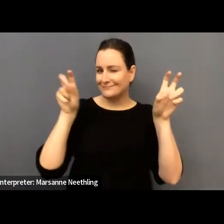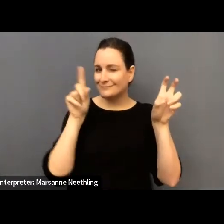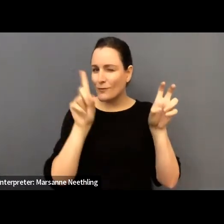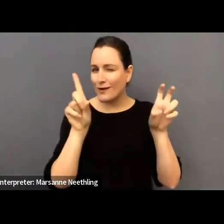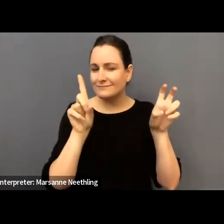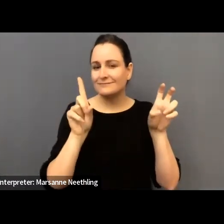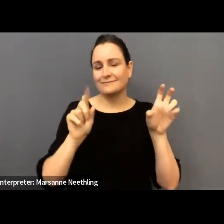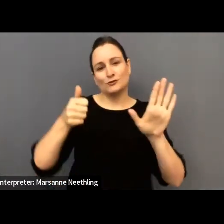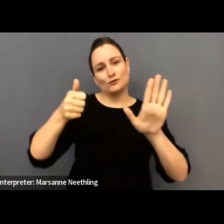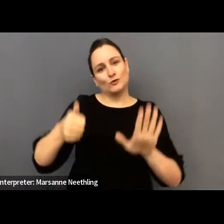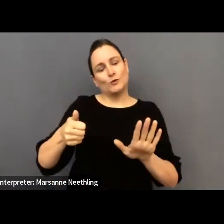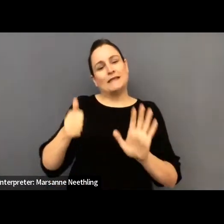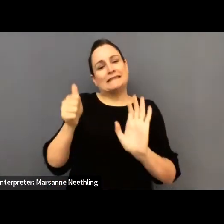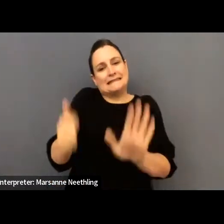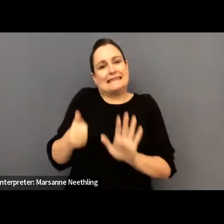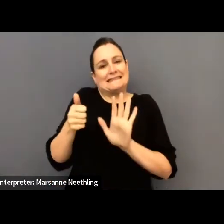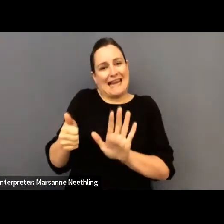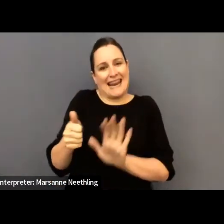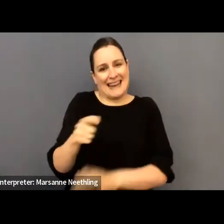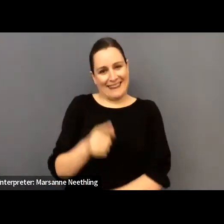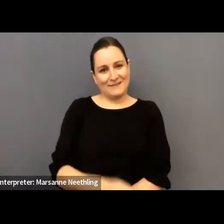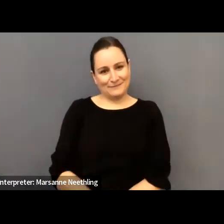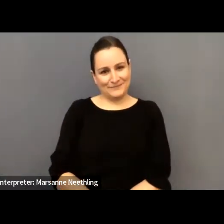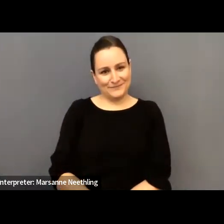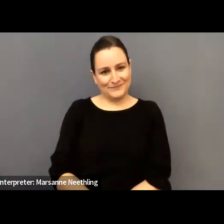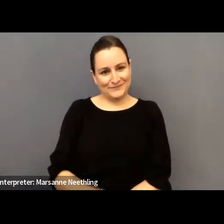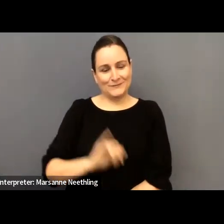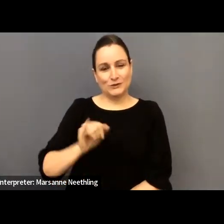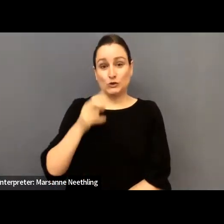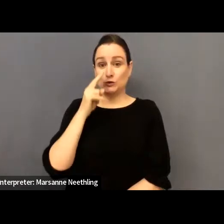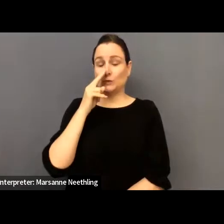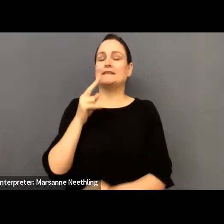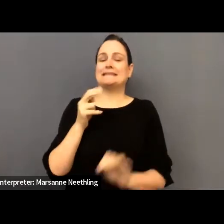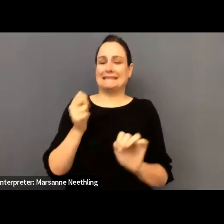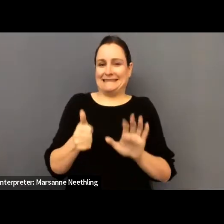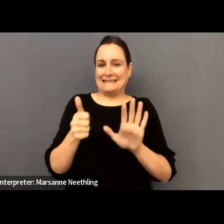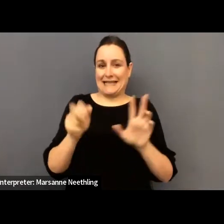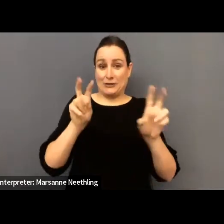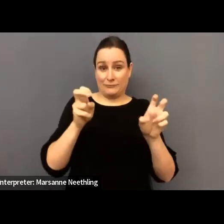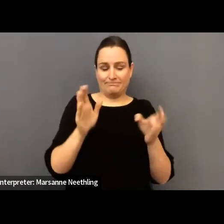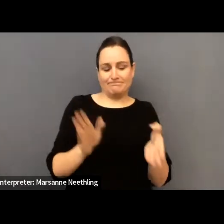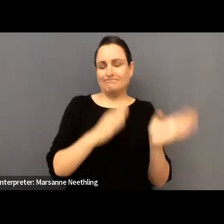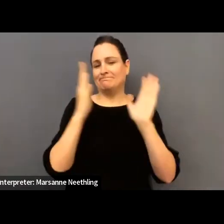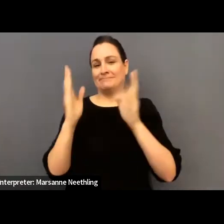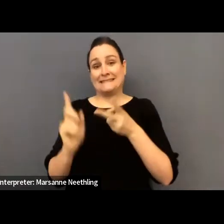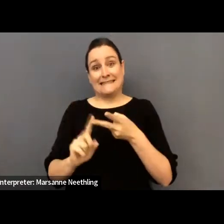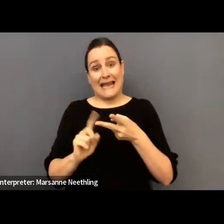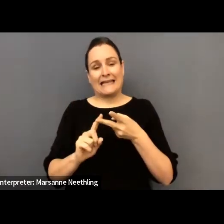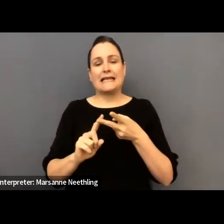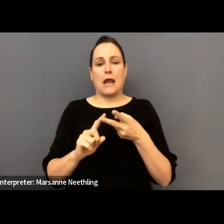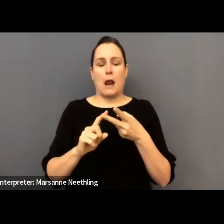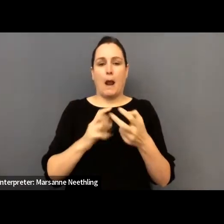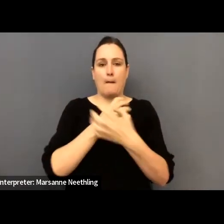June 16th, followed by Bear Wash Day,